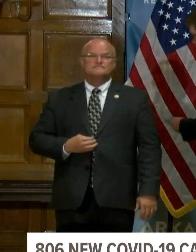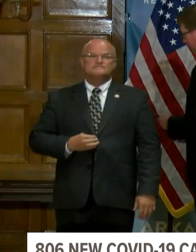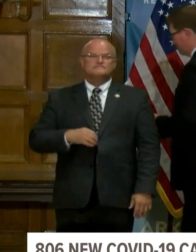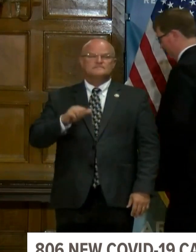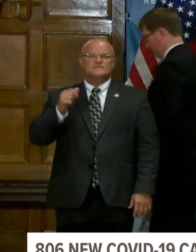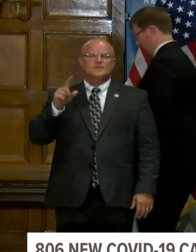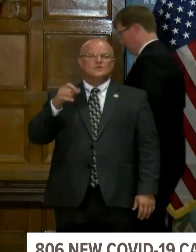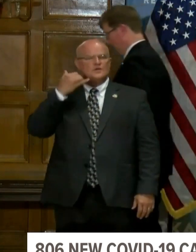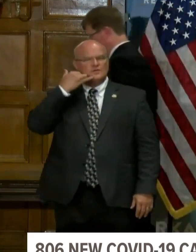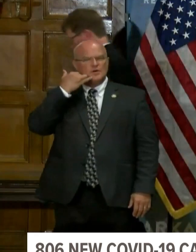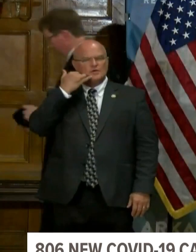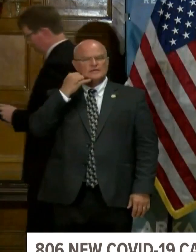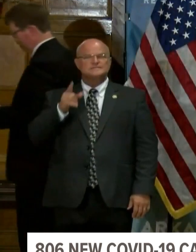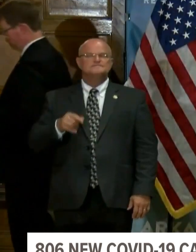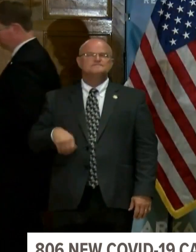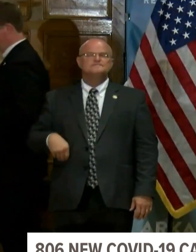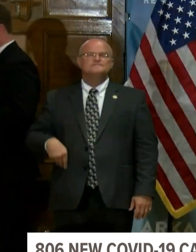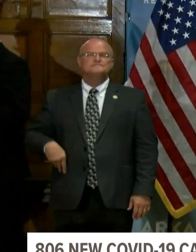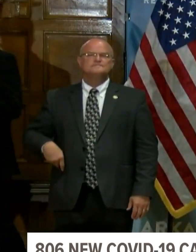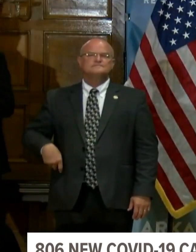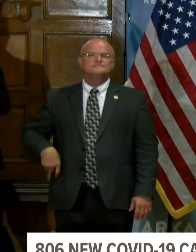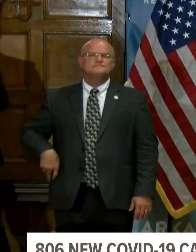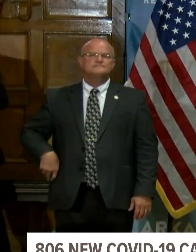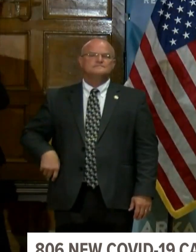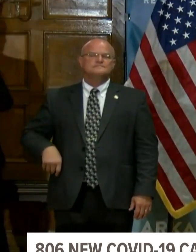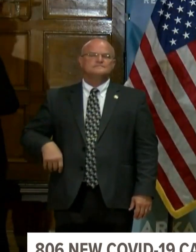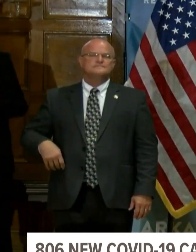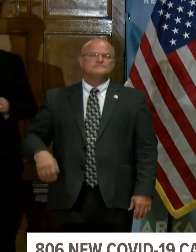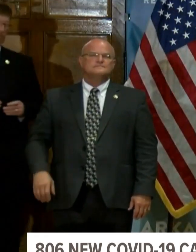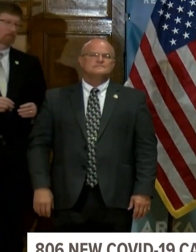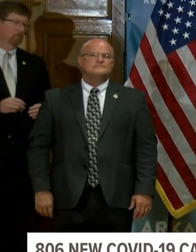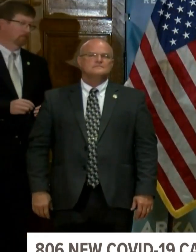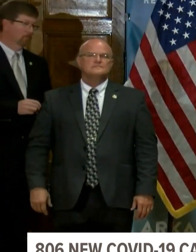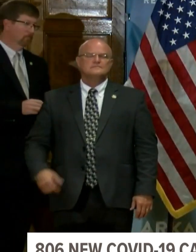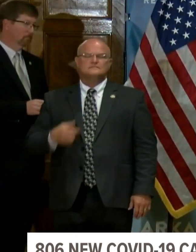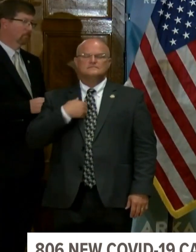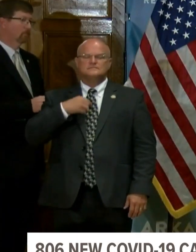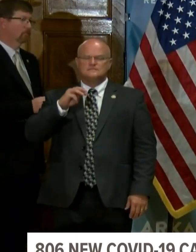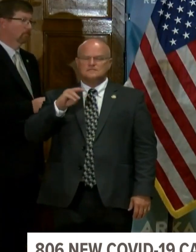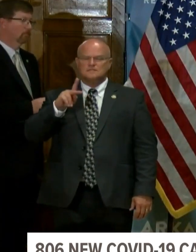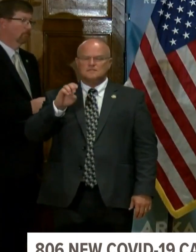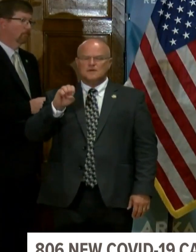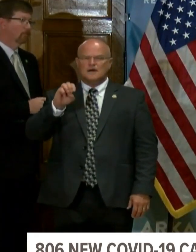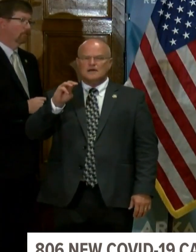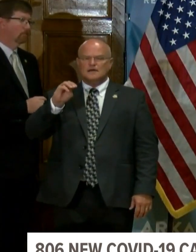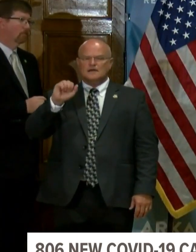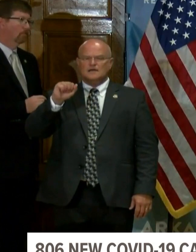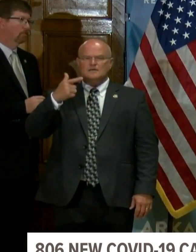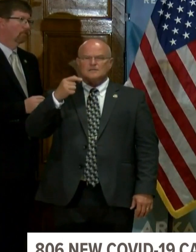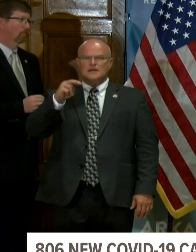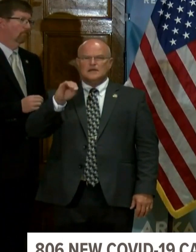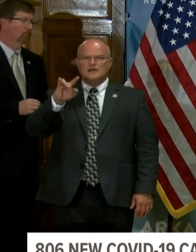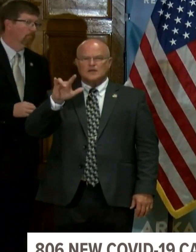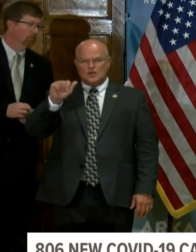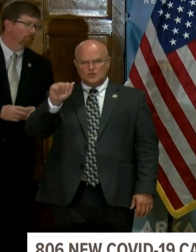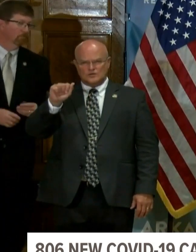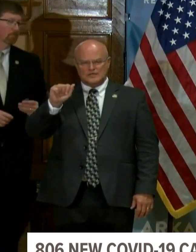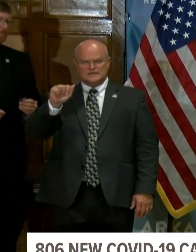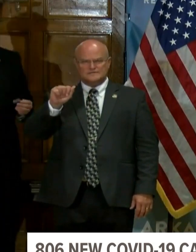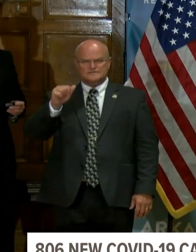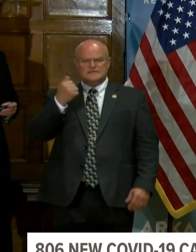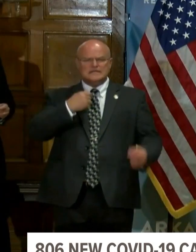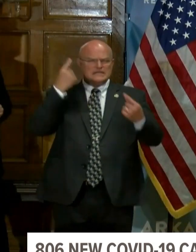Another question remotely. Secretary Key, this is Mike McNeil at MagnoliaReporter.com. Has